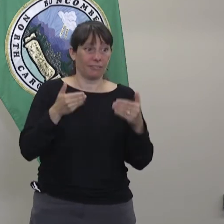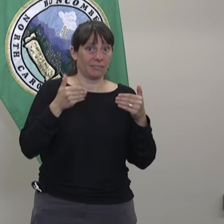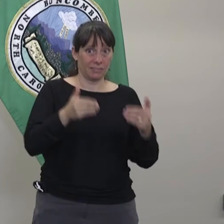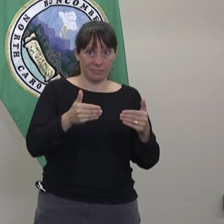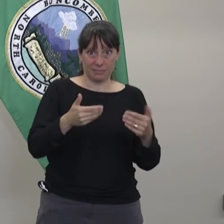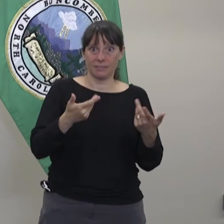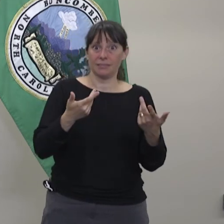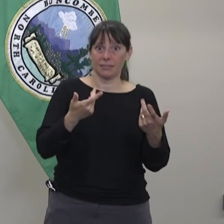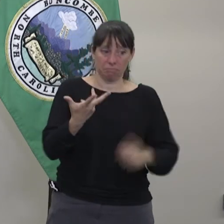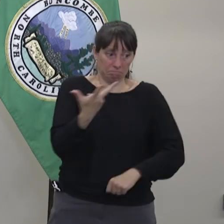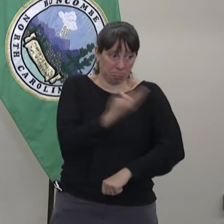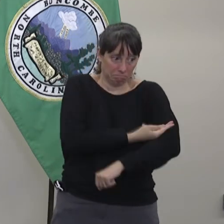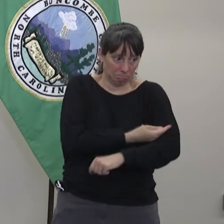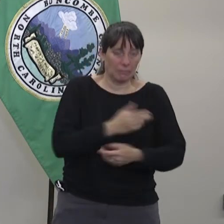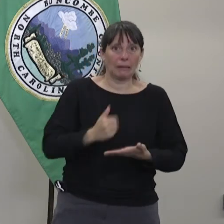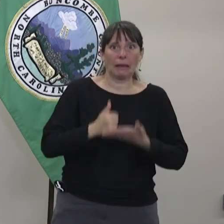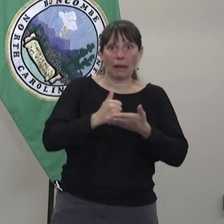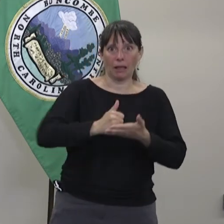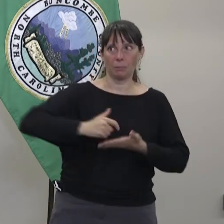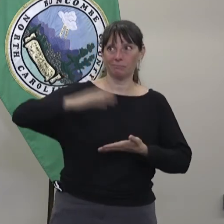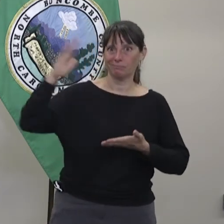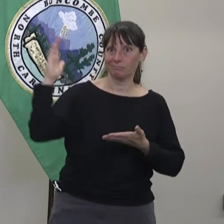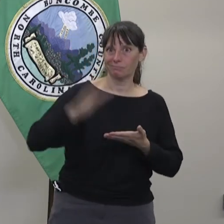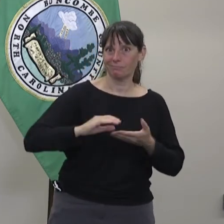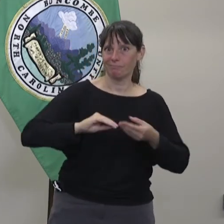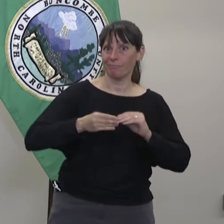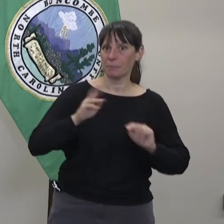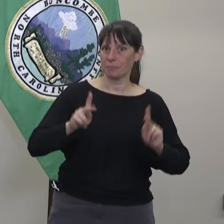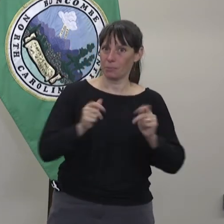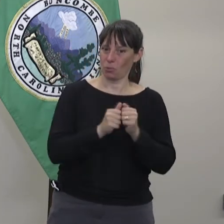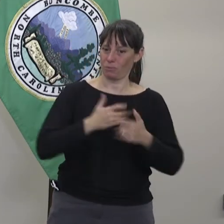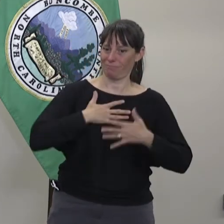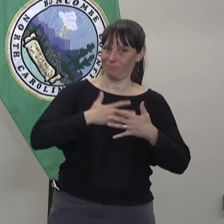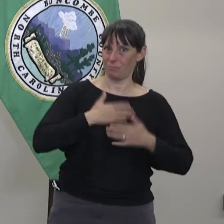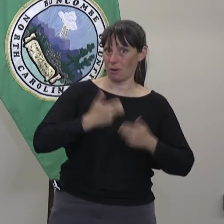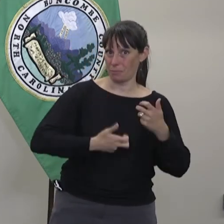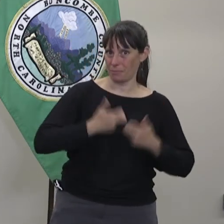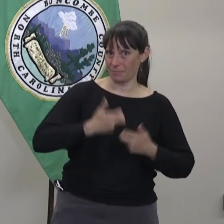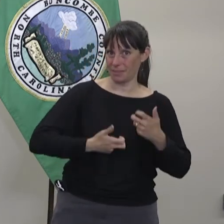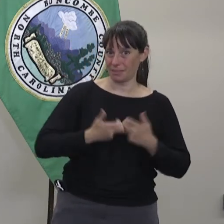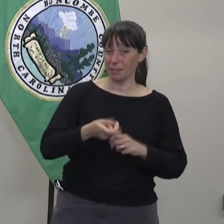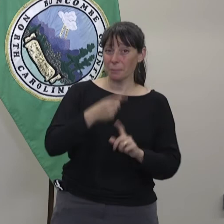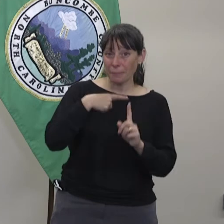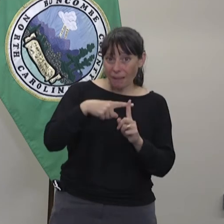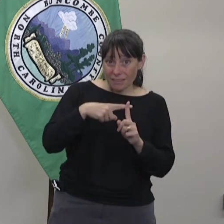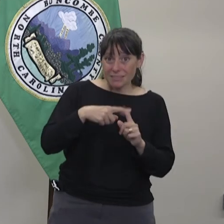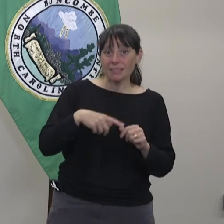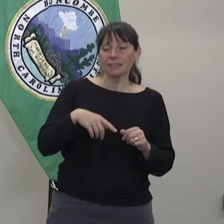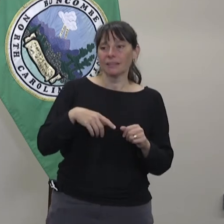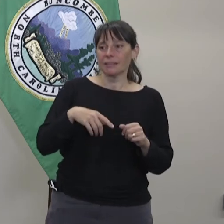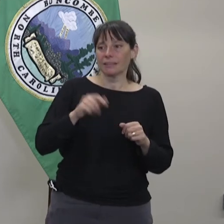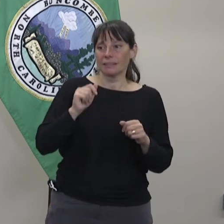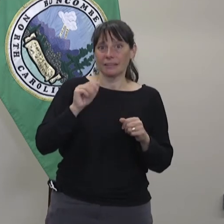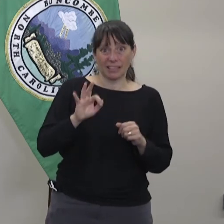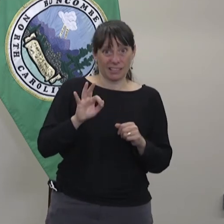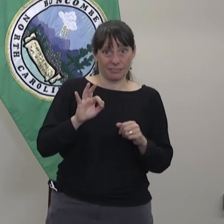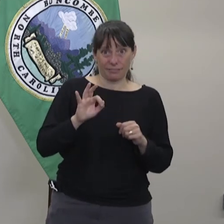This also means that it can help lessen the resulting burden on our healthcare system during the COVID-19 pandemic.